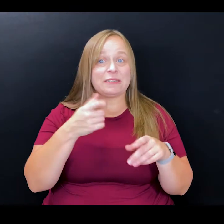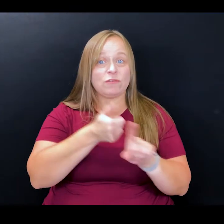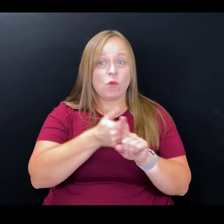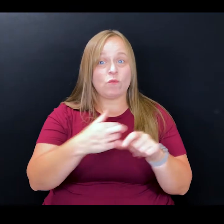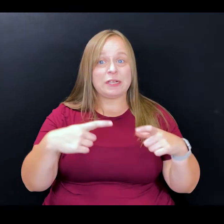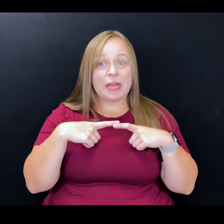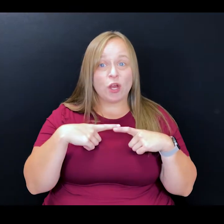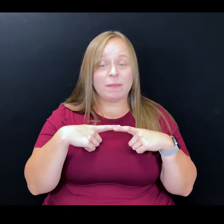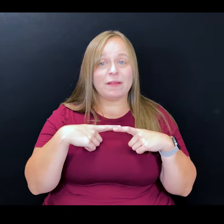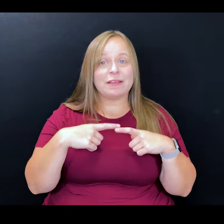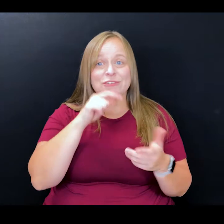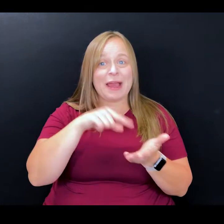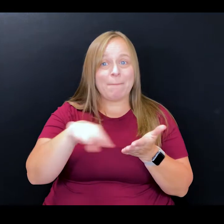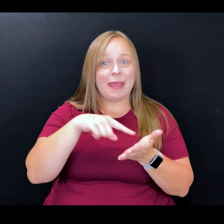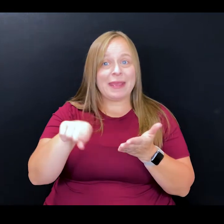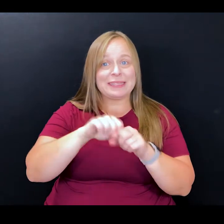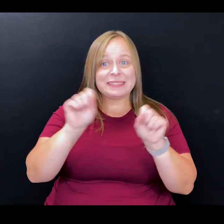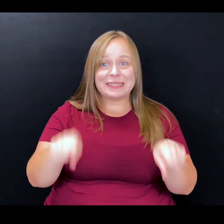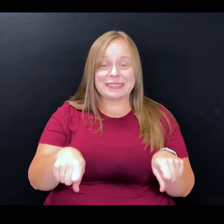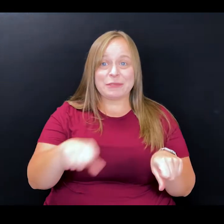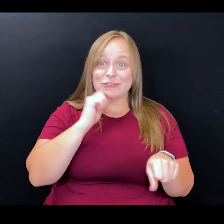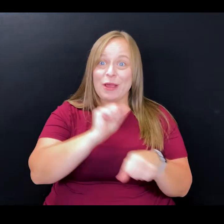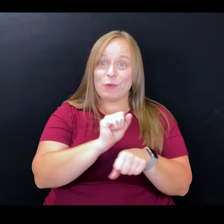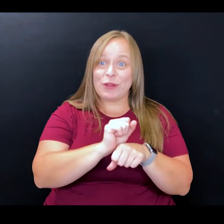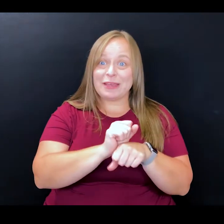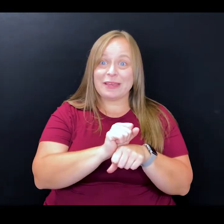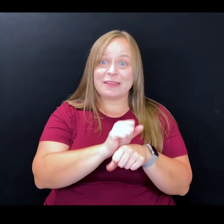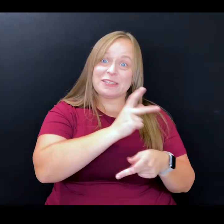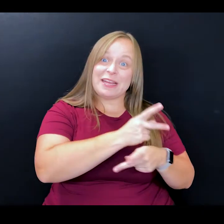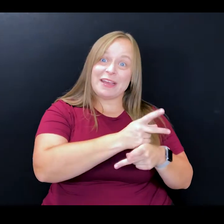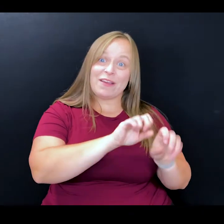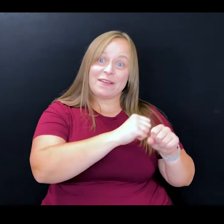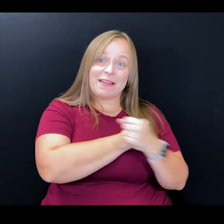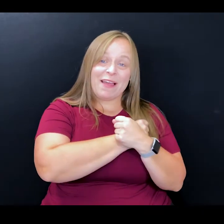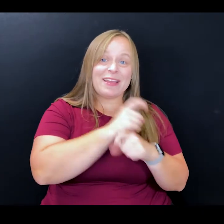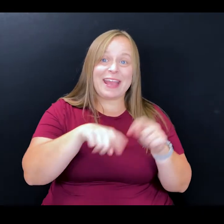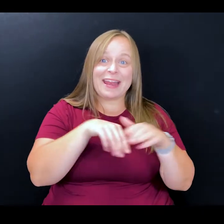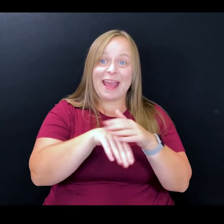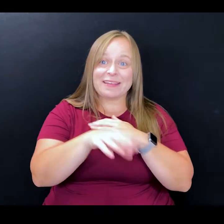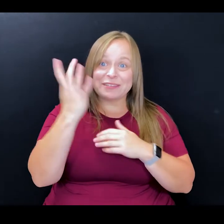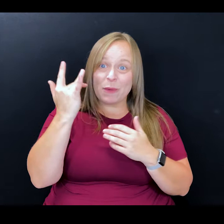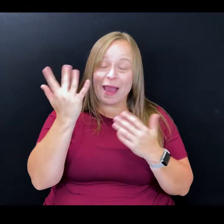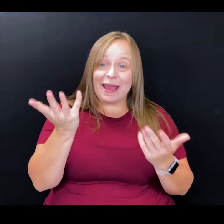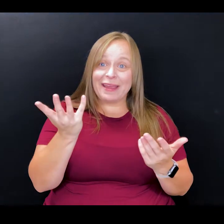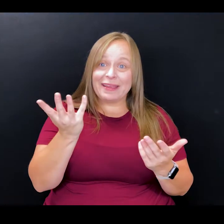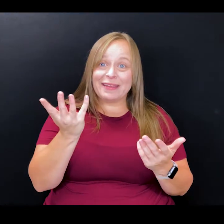own retirement because they're not paying into a system that they can't access